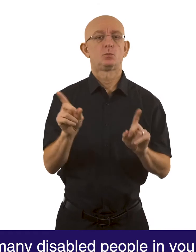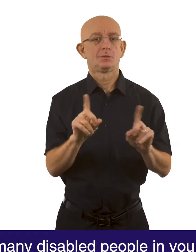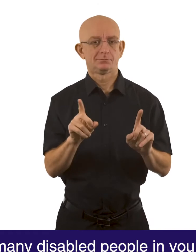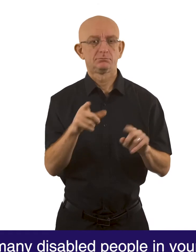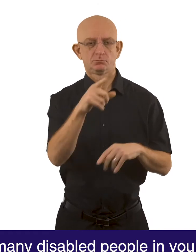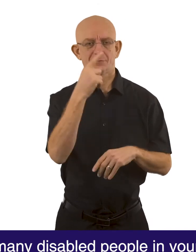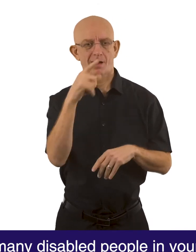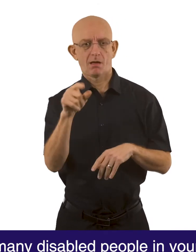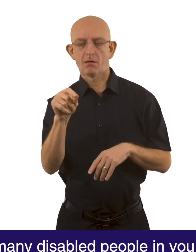any that apply.